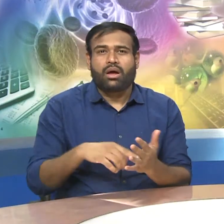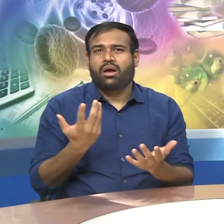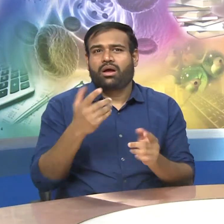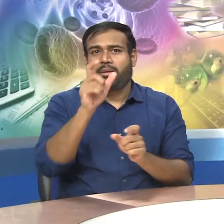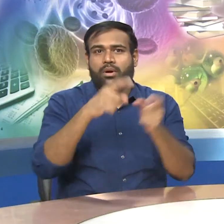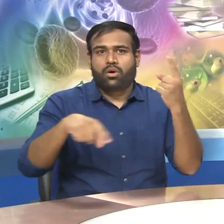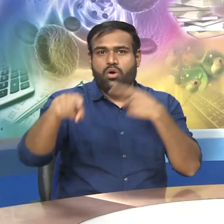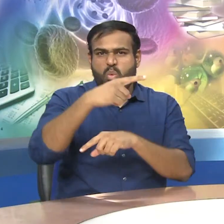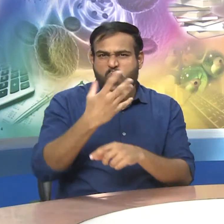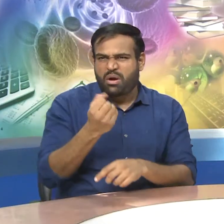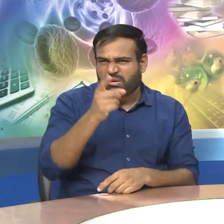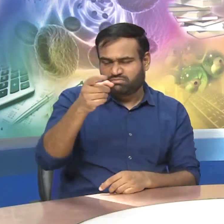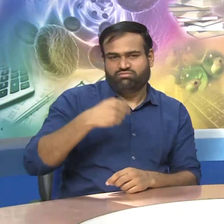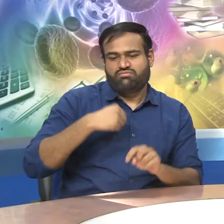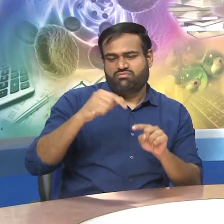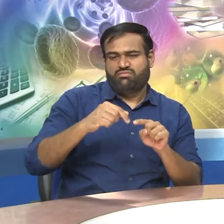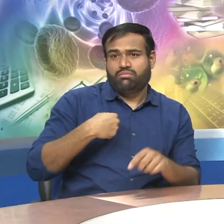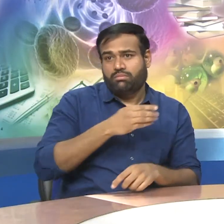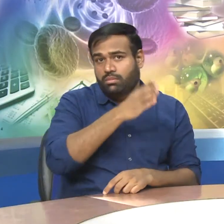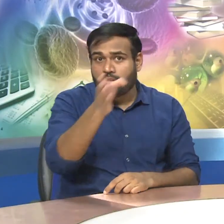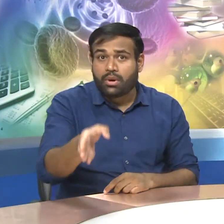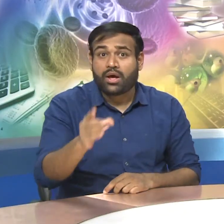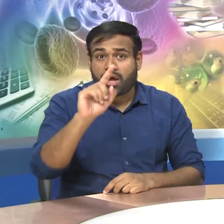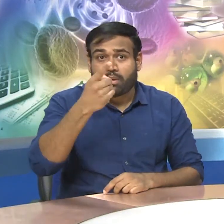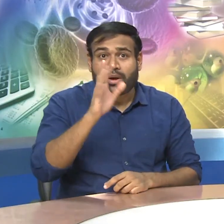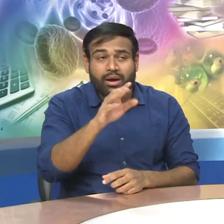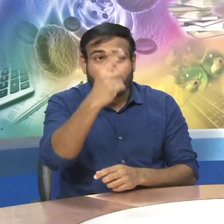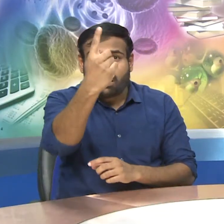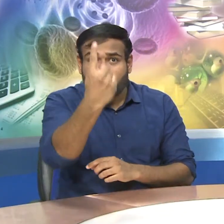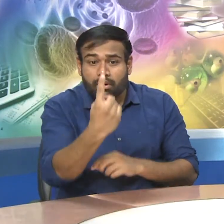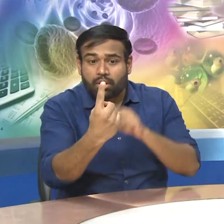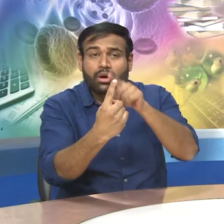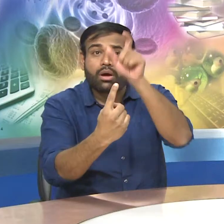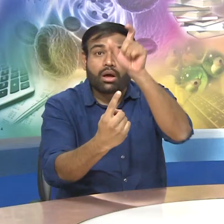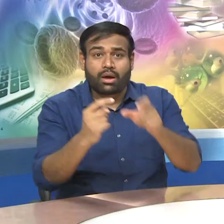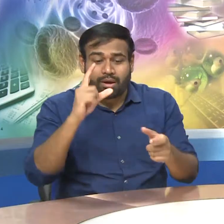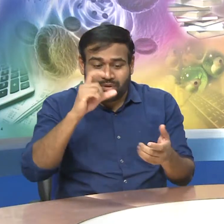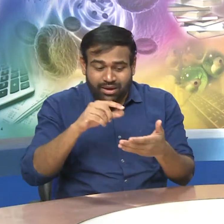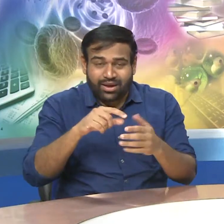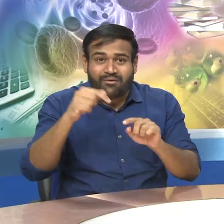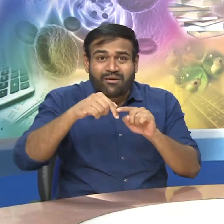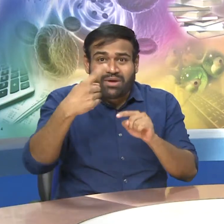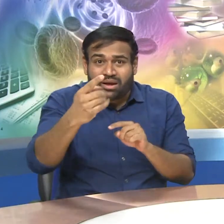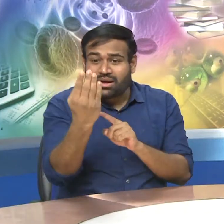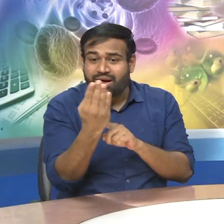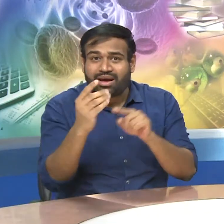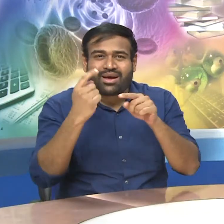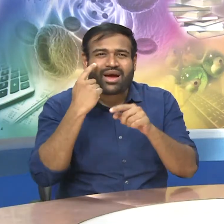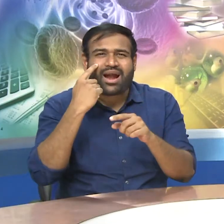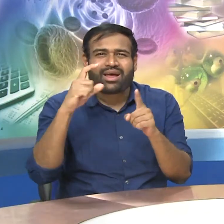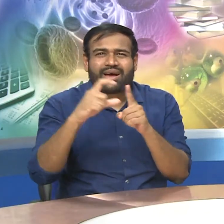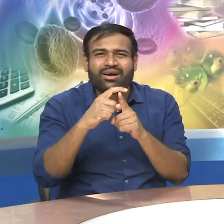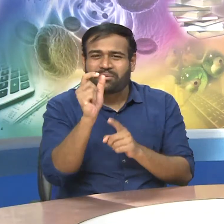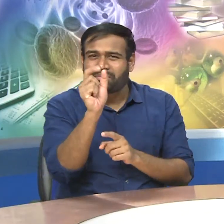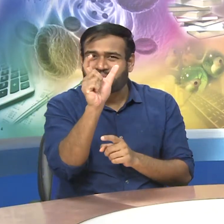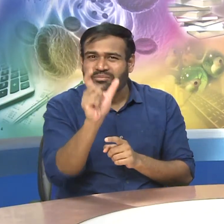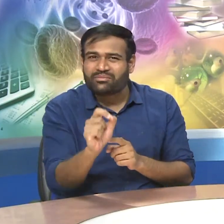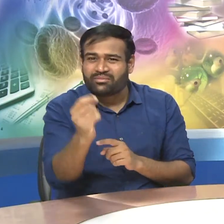are eligible to vote is prepared much before the election and given to everyone,